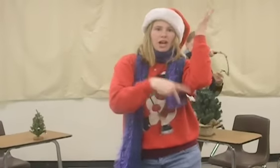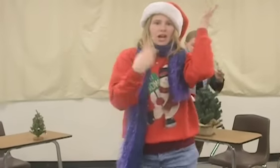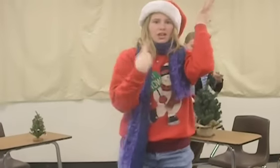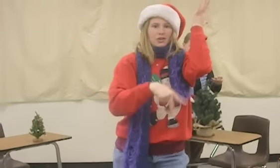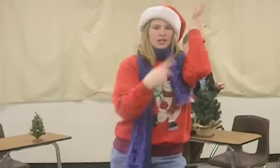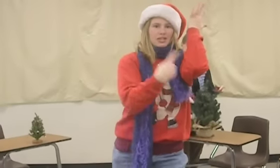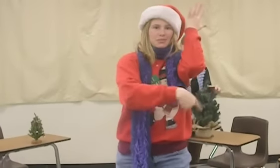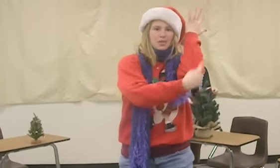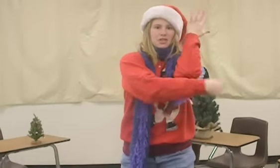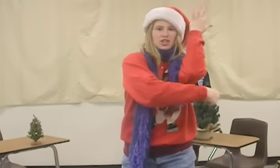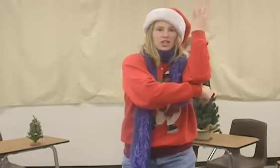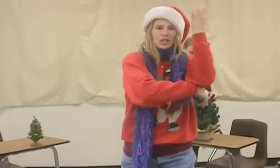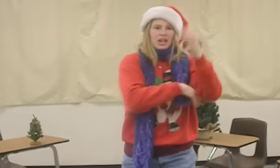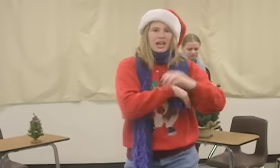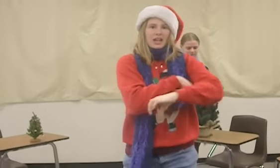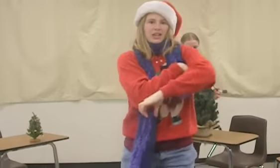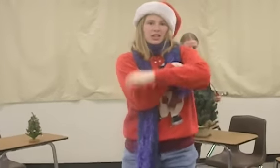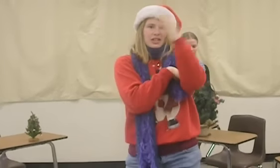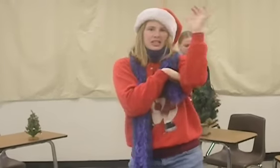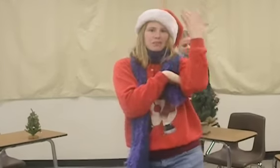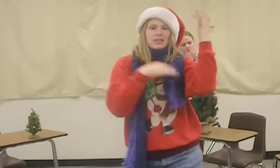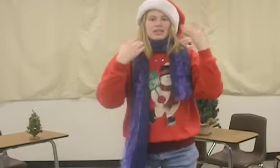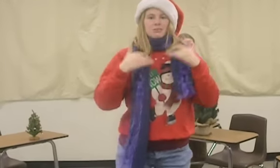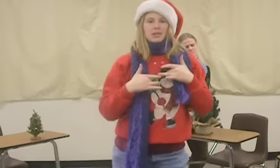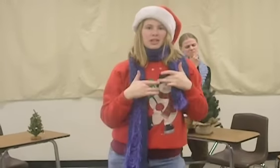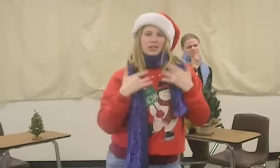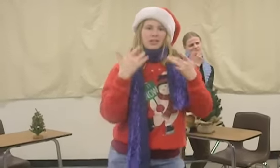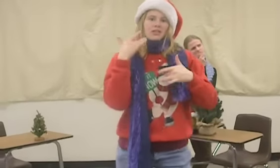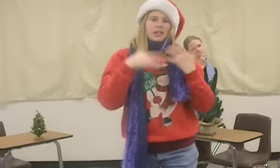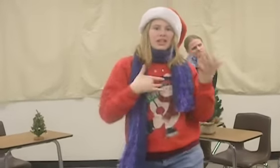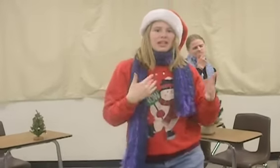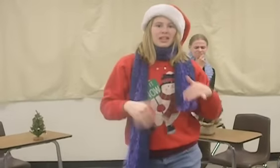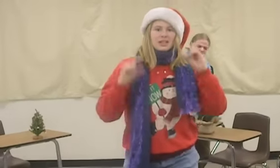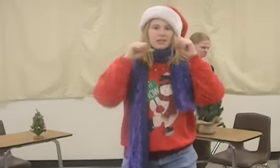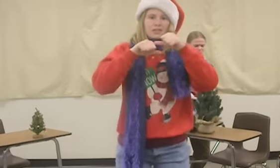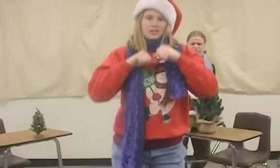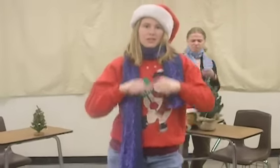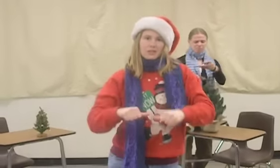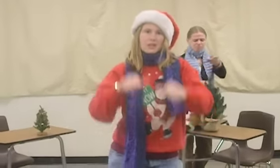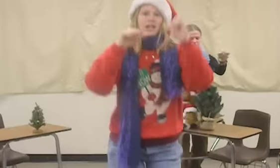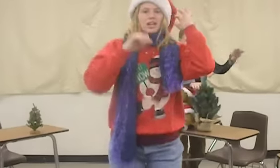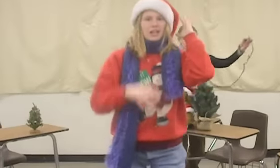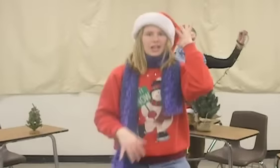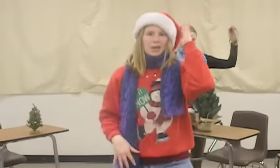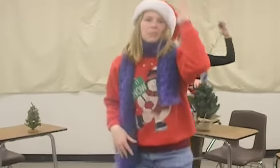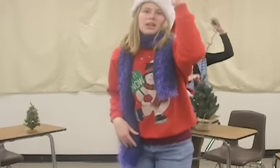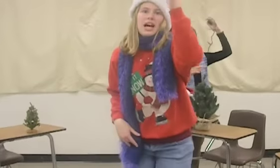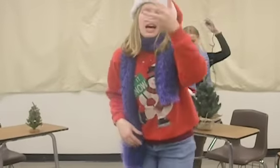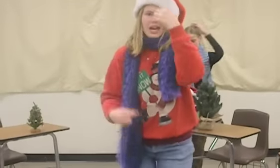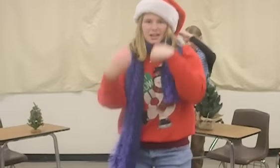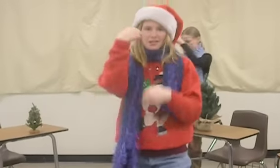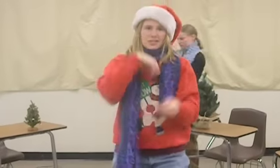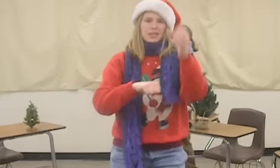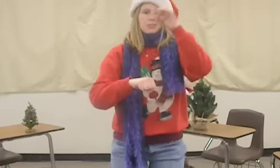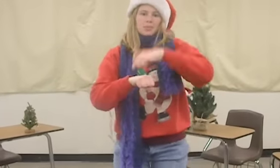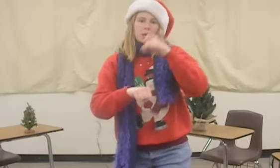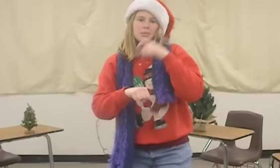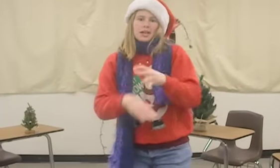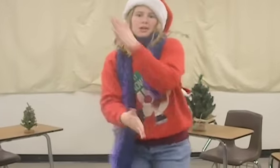the Christmas tree, let the Christmas spirit ring. Later we'll have some pumpkin